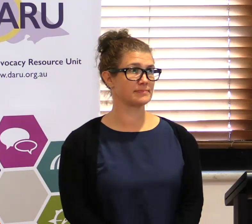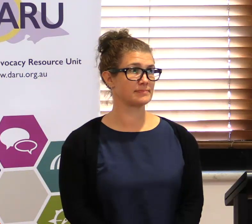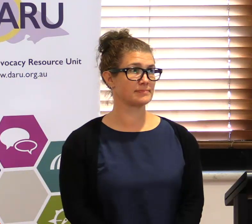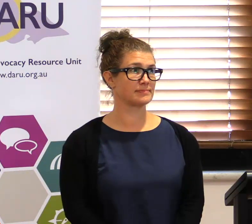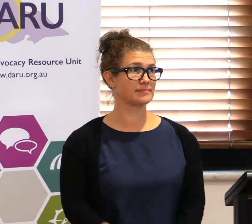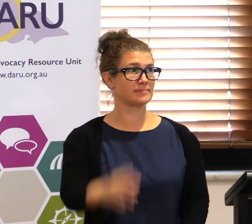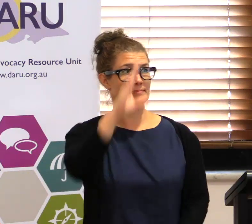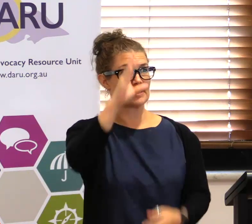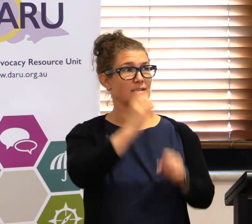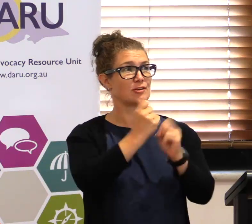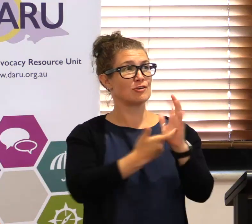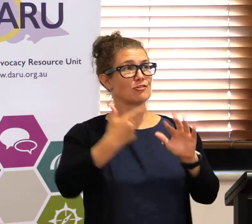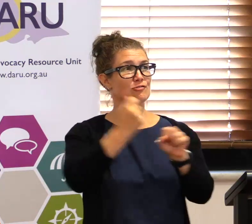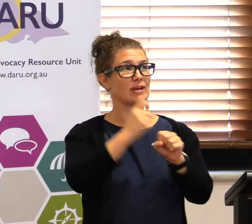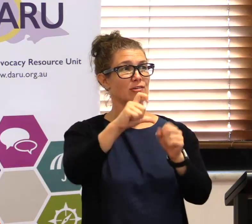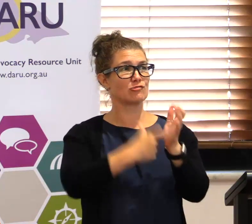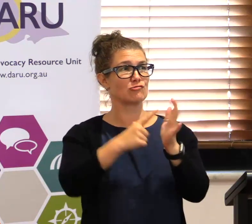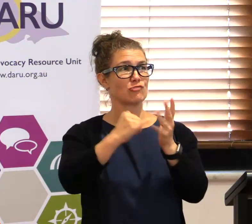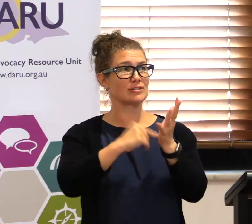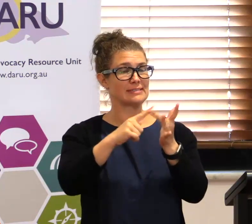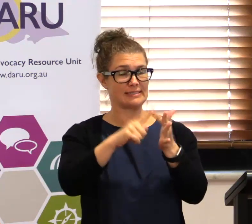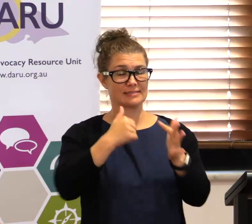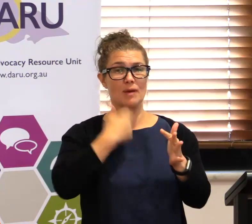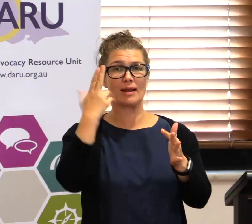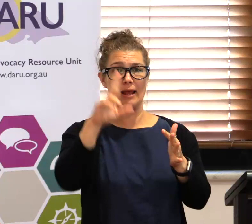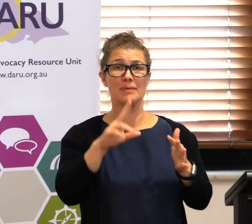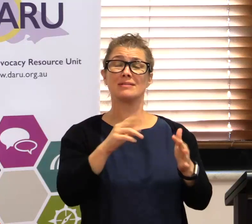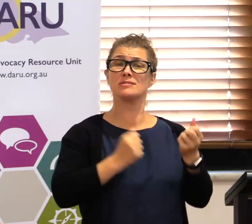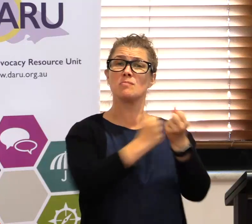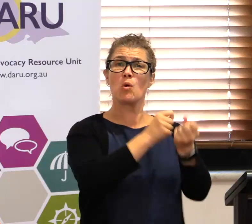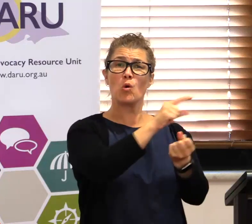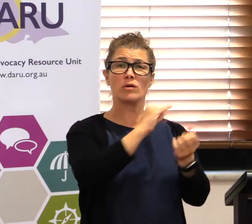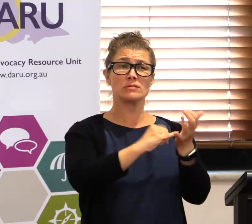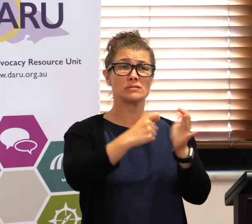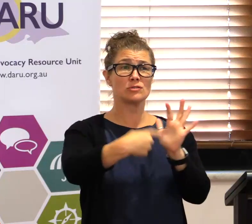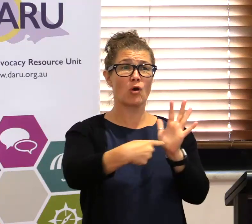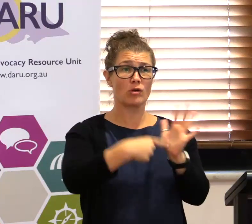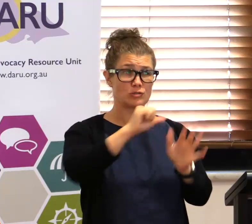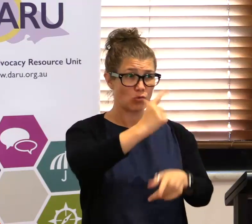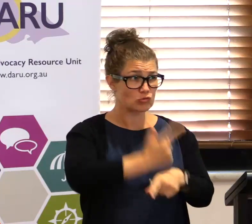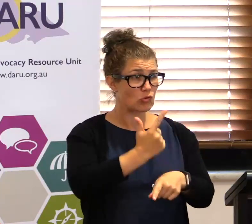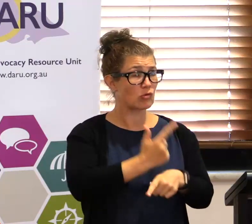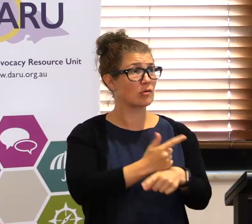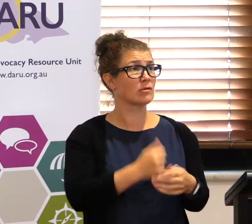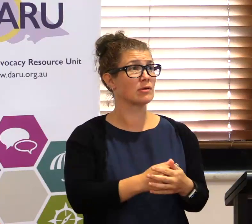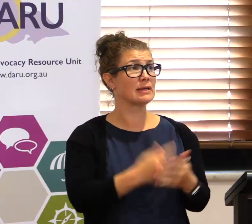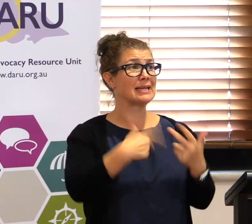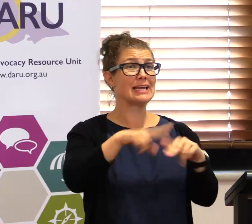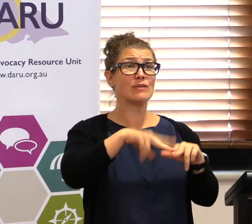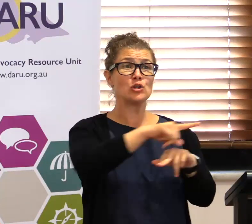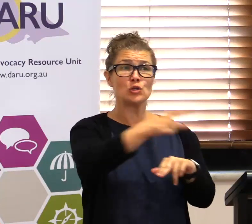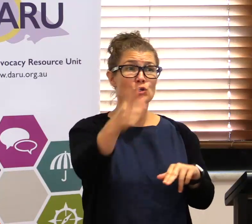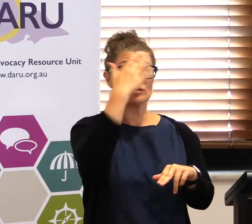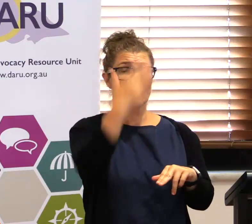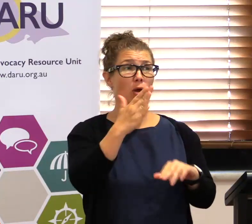Hi, Greg Crofts is my name. Just to support Scott's comments, for those who don't know the trauma for a